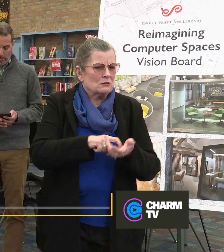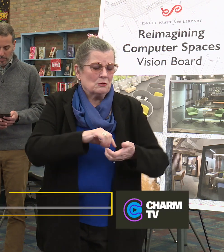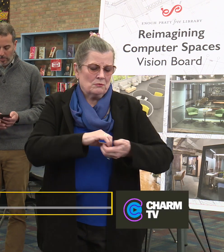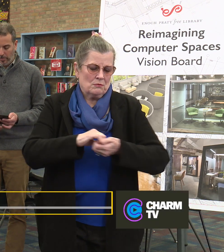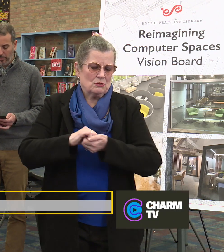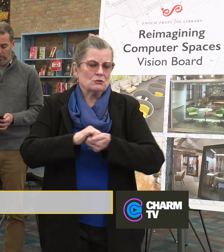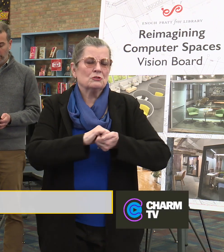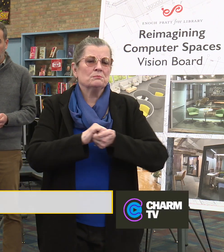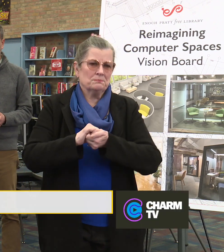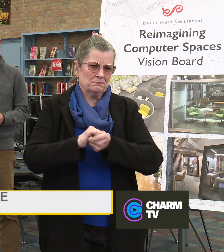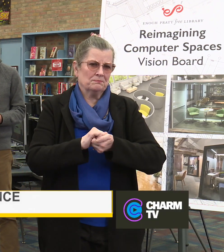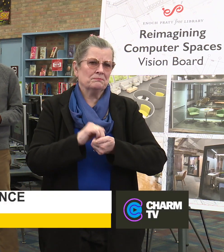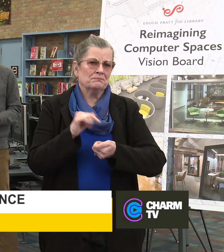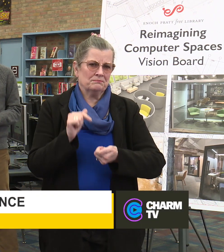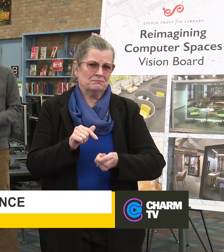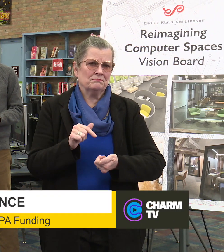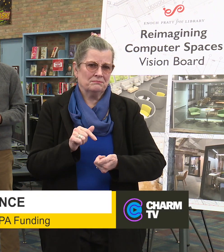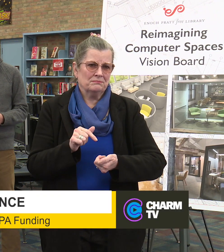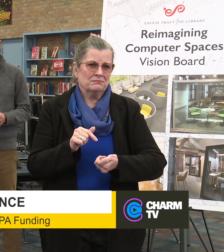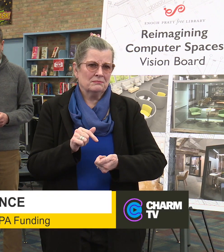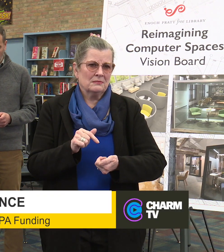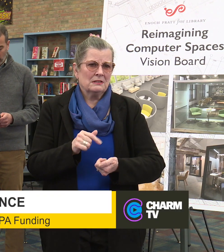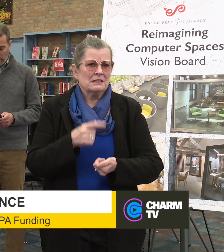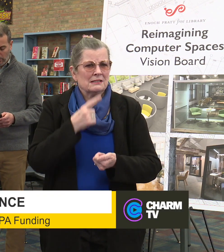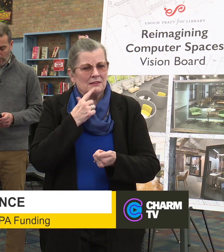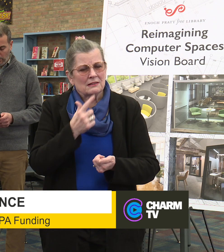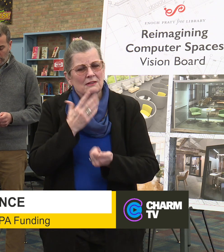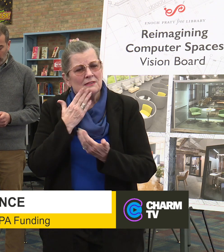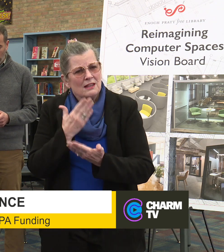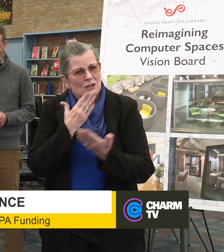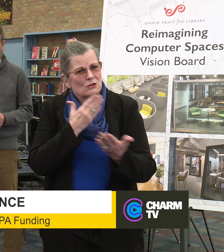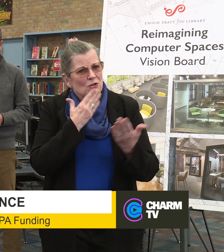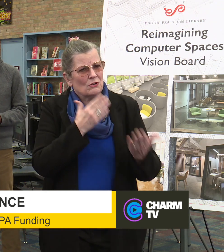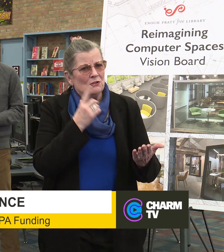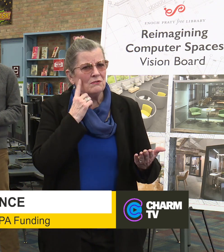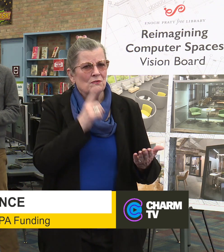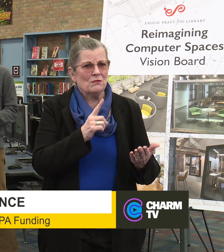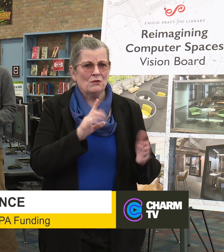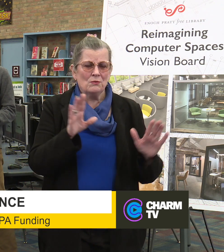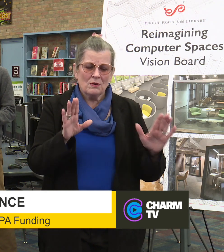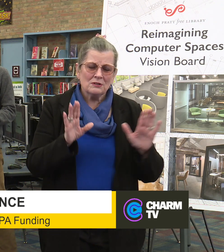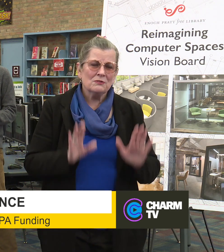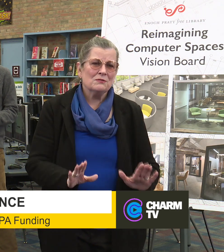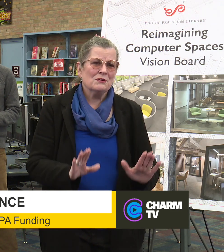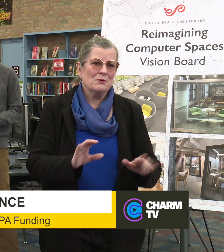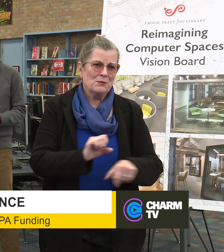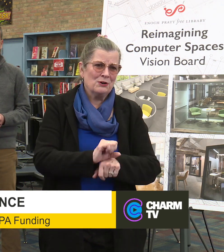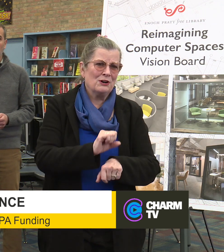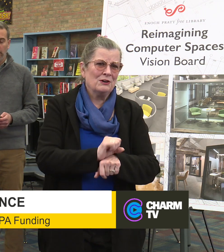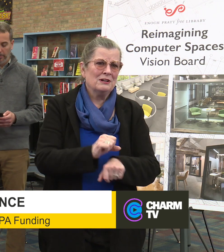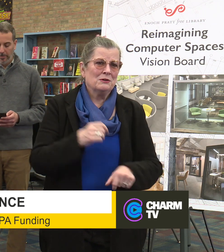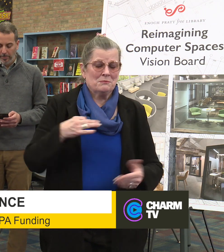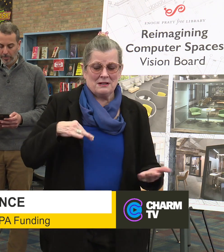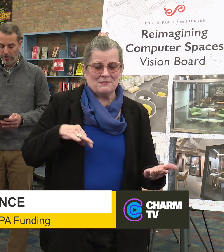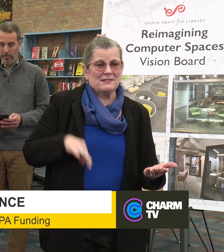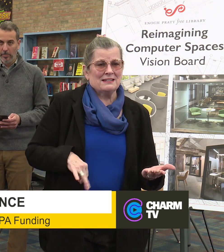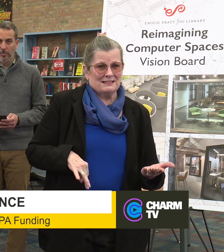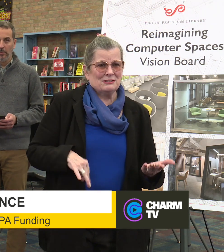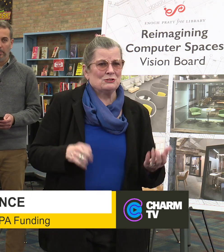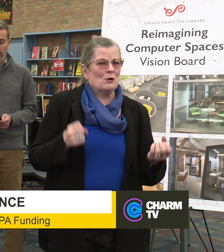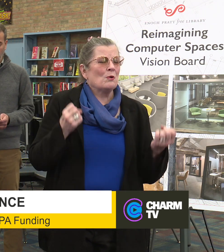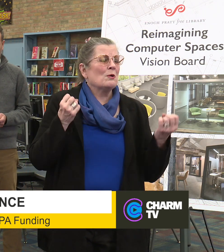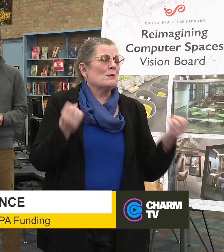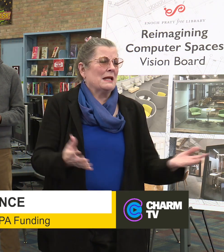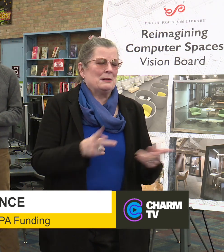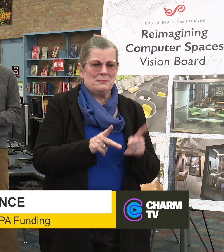this progress and expressing my sincere appreciation for this incredible work that will benefit the lives of so many residents. I